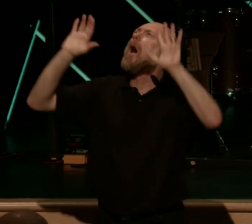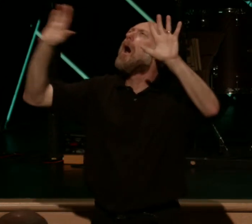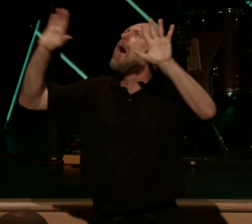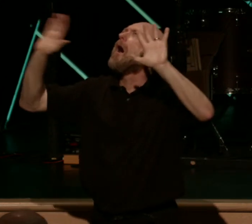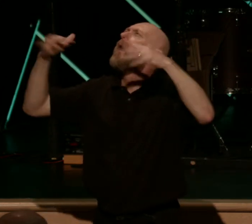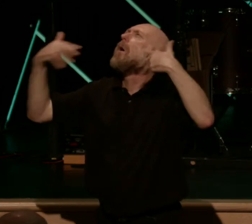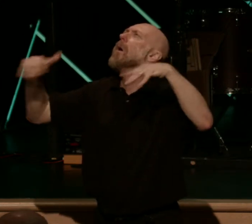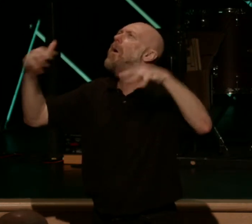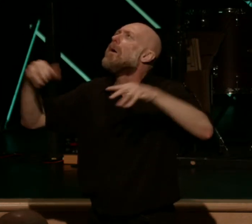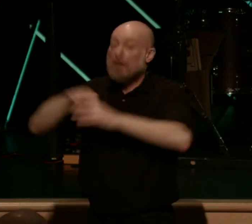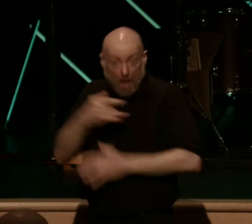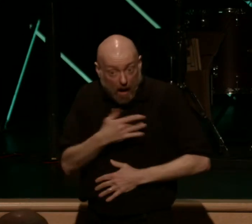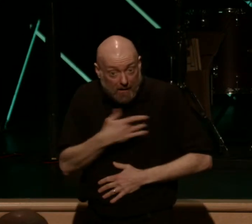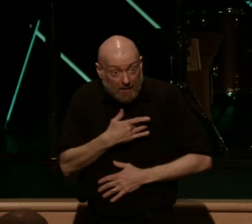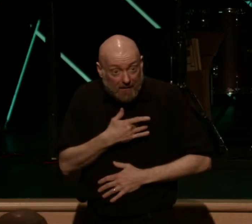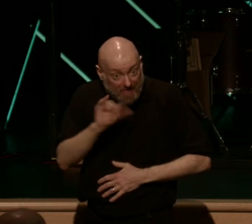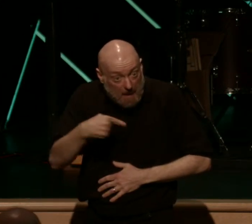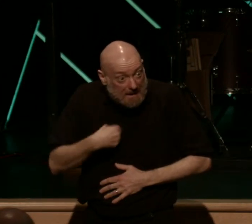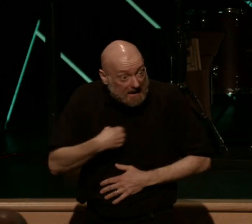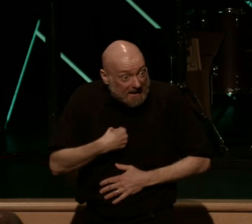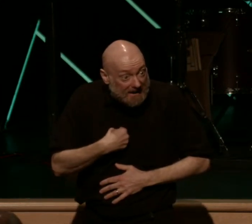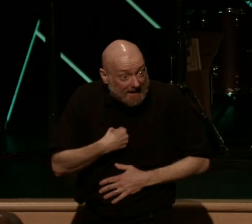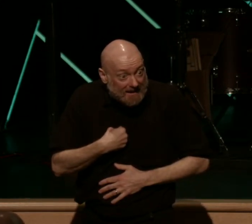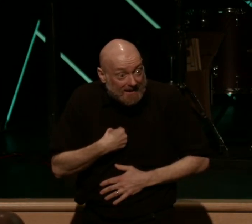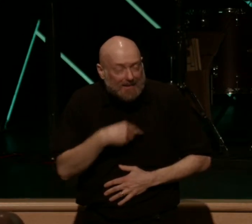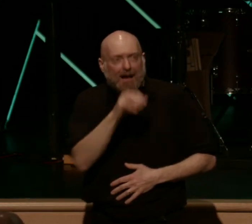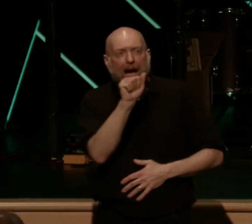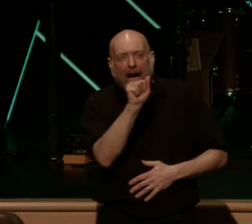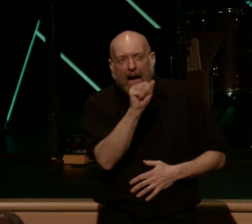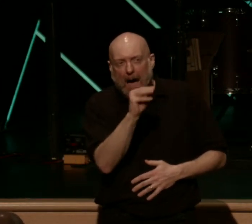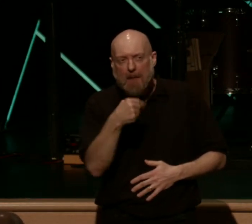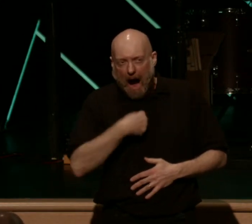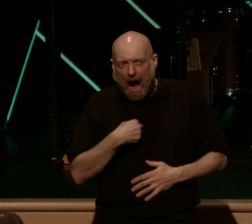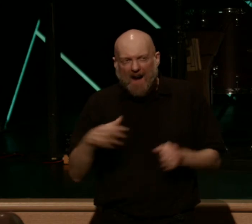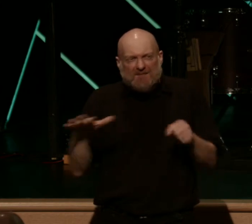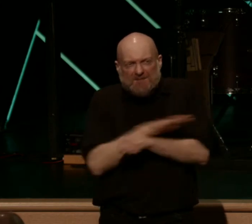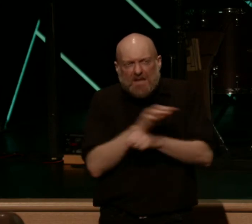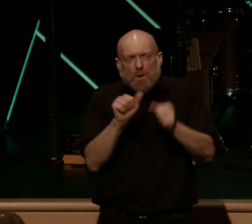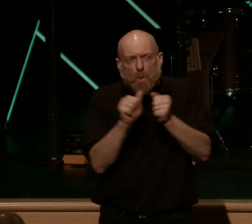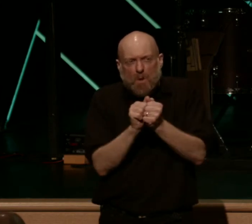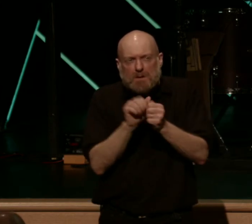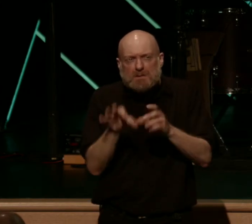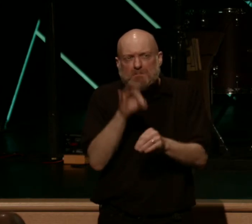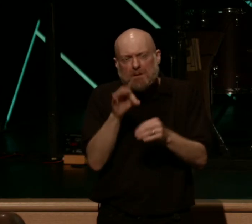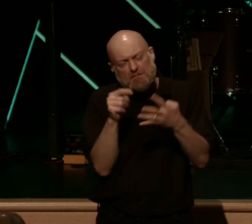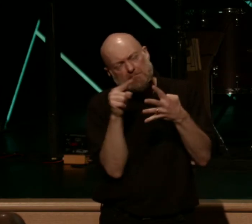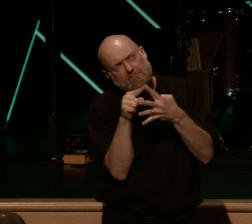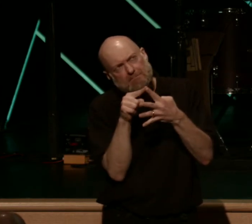Christ in my heart? Am I filled with the Spirit?